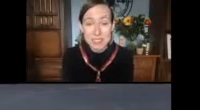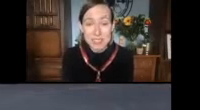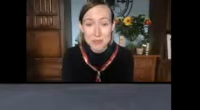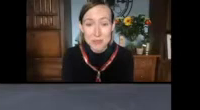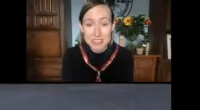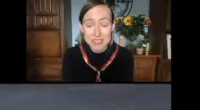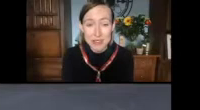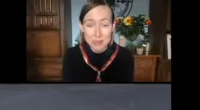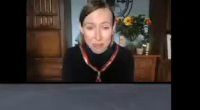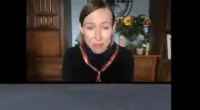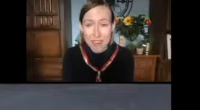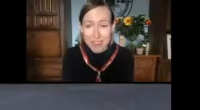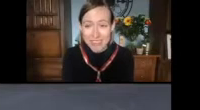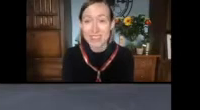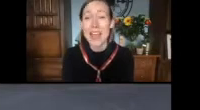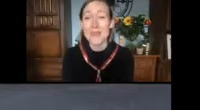rest. The red.